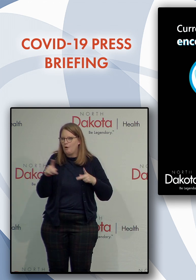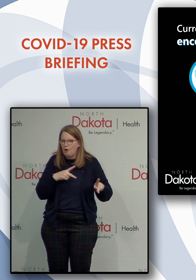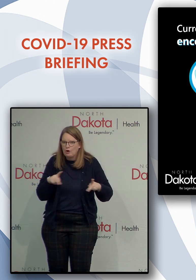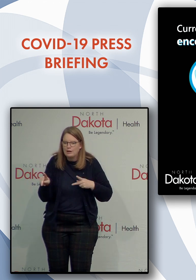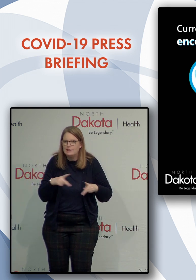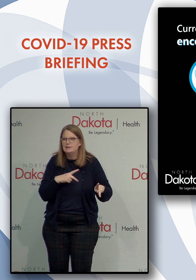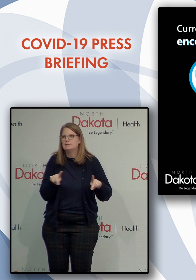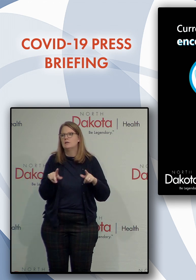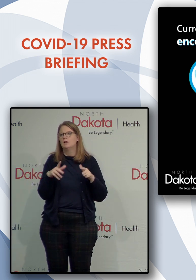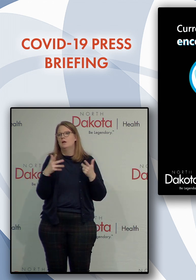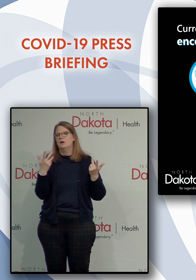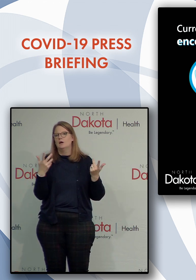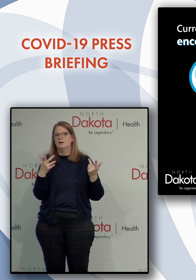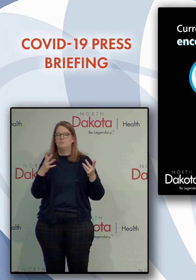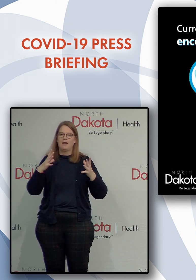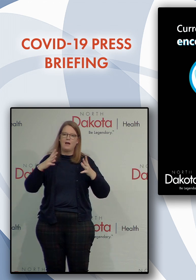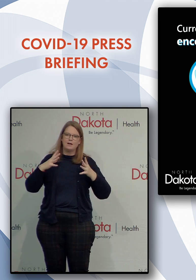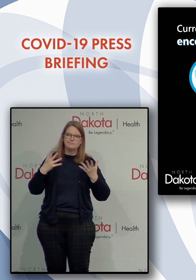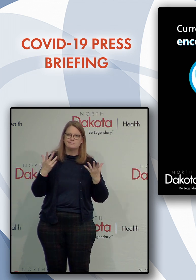parties,